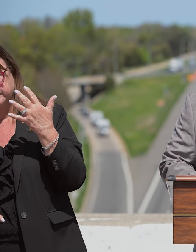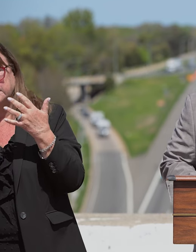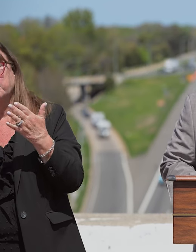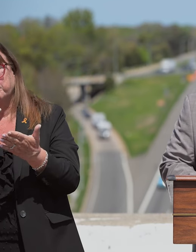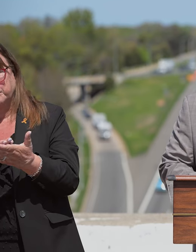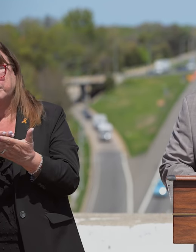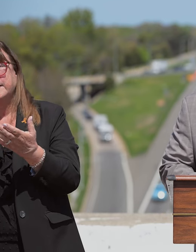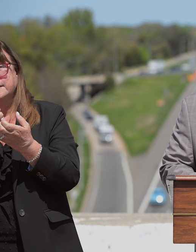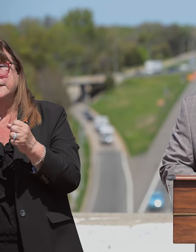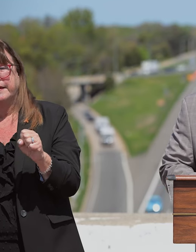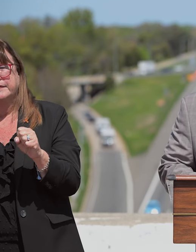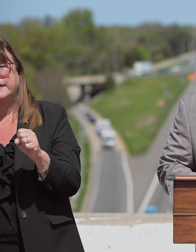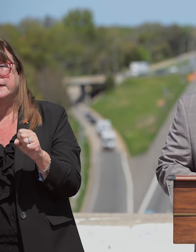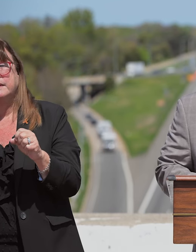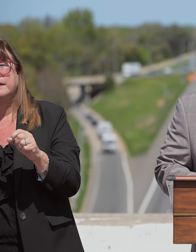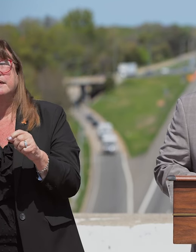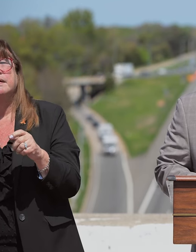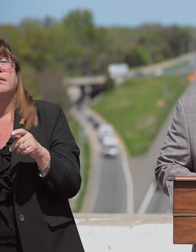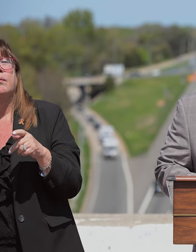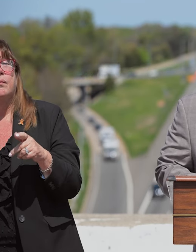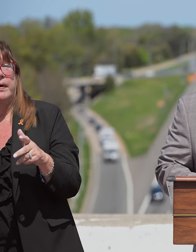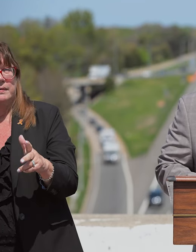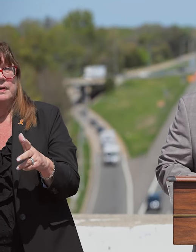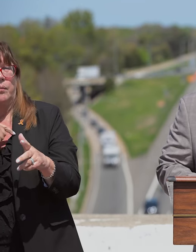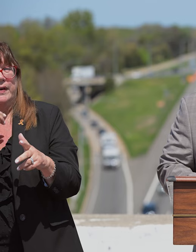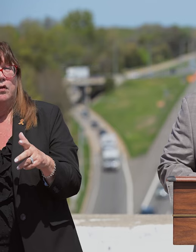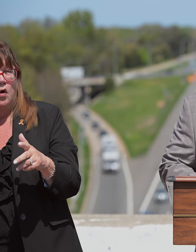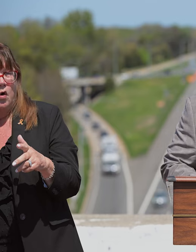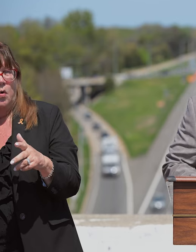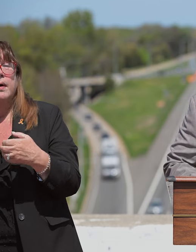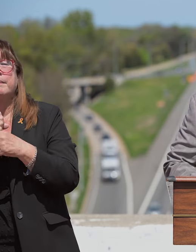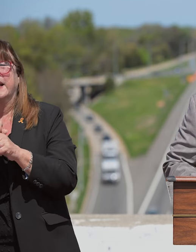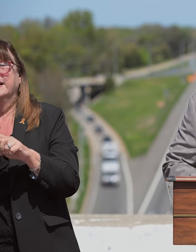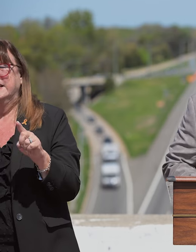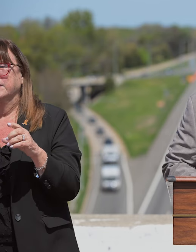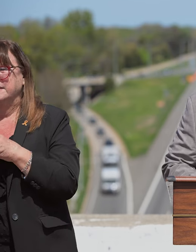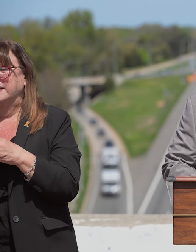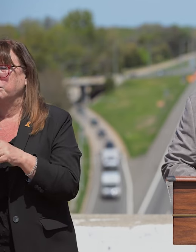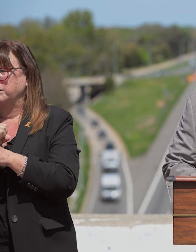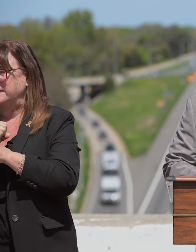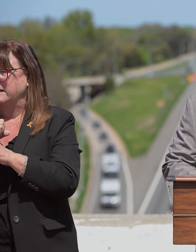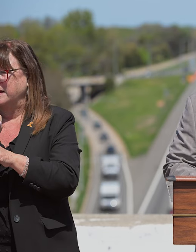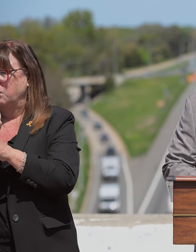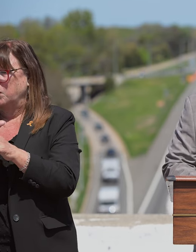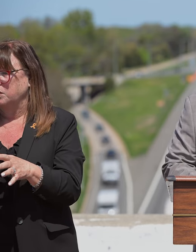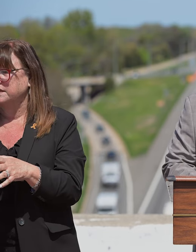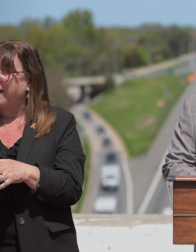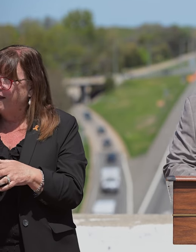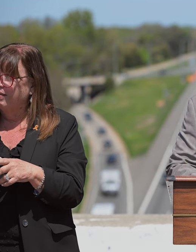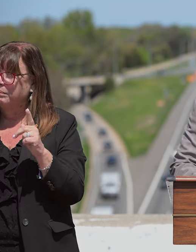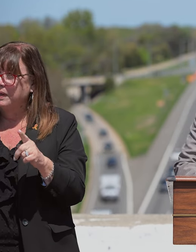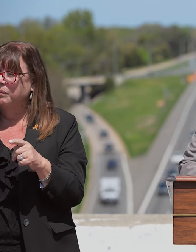proven safety countermeasures that exist that we know make a difference to protect workers as well as the traveling